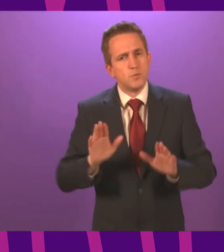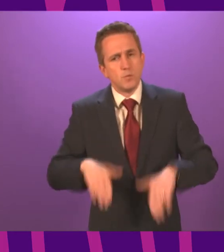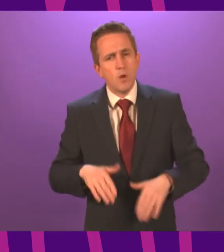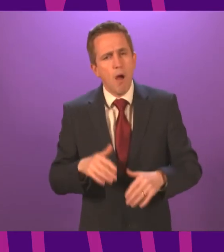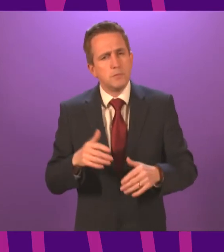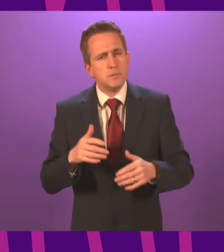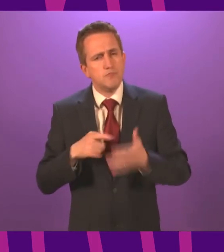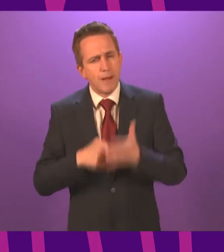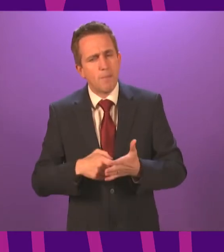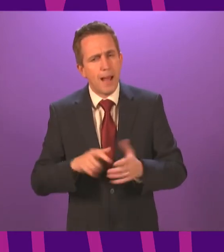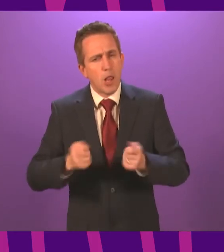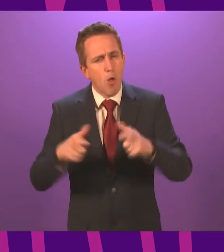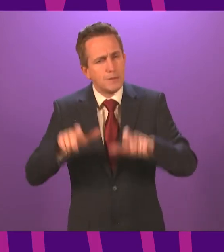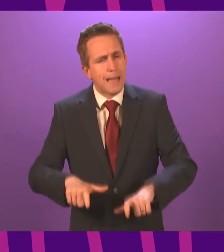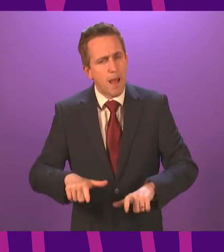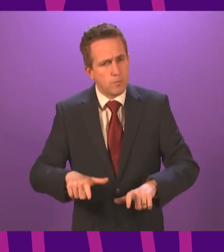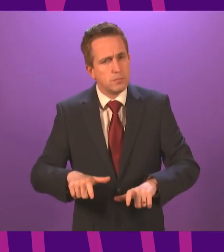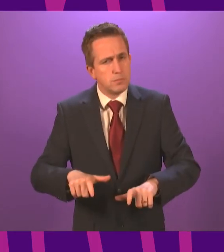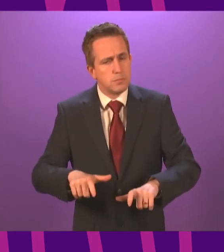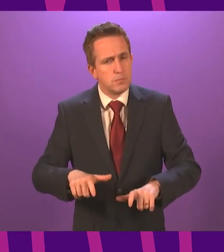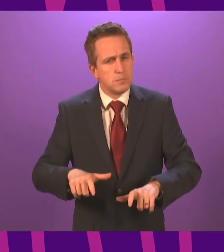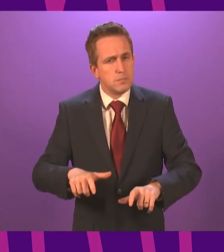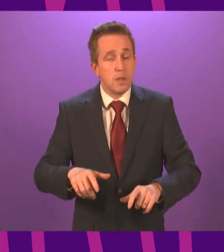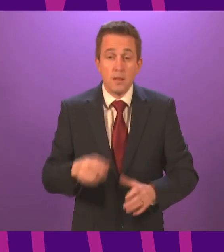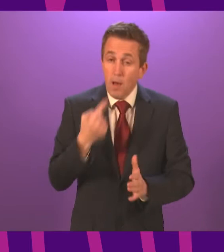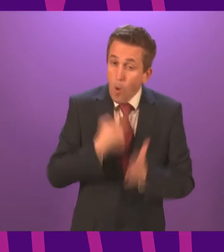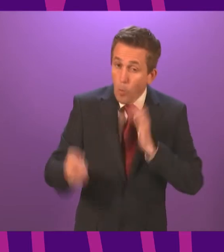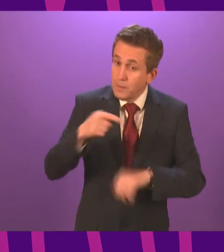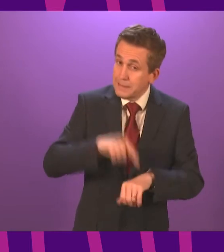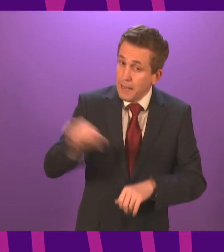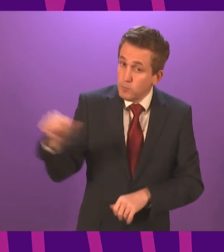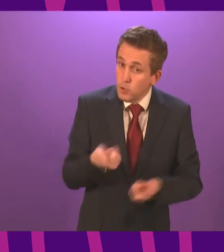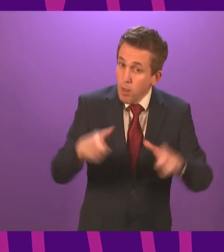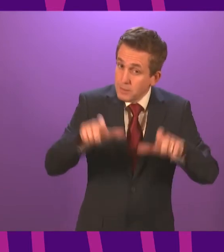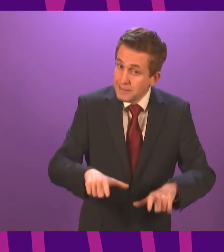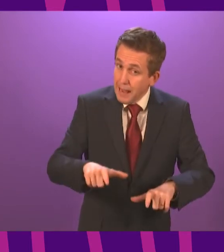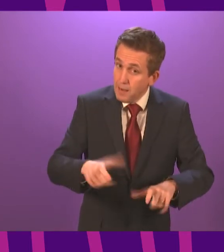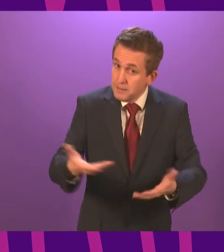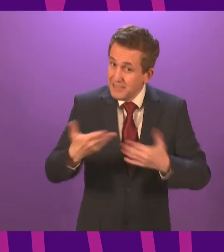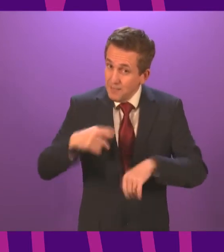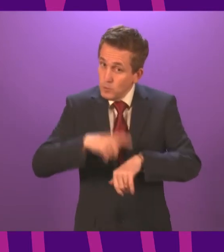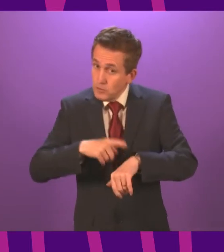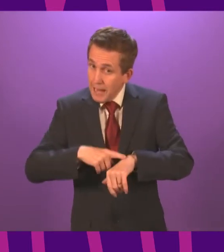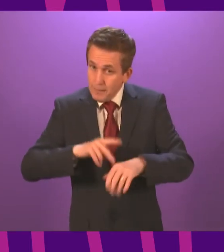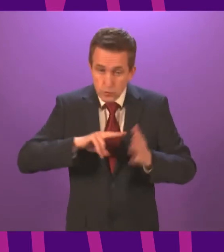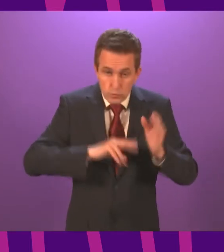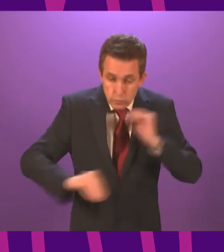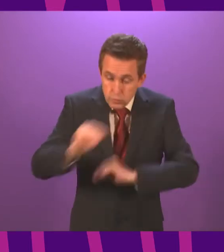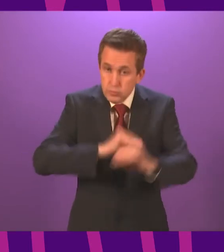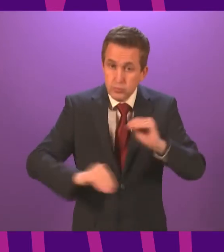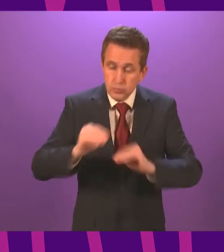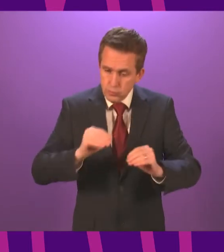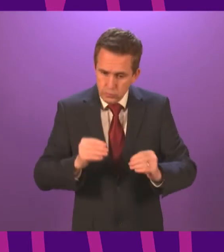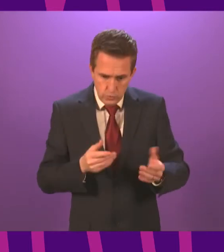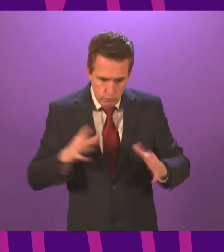control of this virus. The only time we believe a lockdown is justified is to buy you time to reorganise, regroup, rebalance